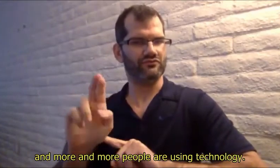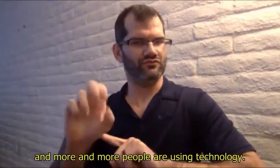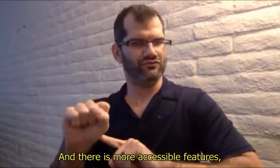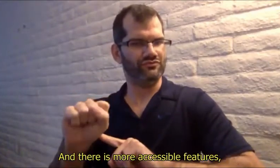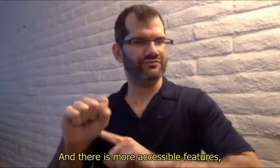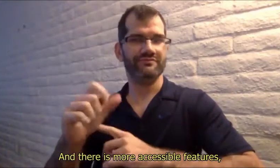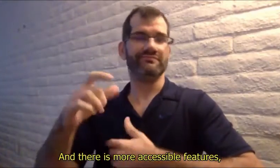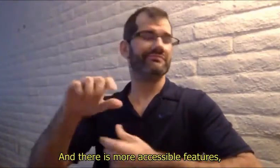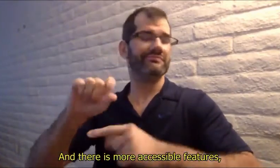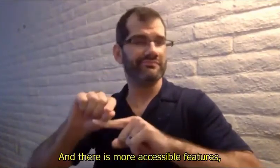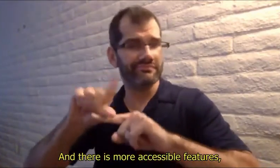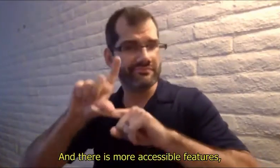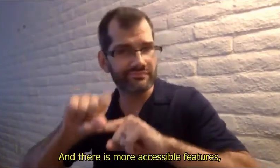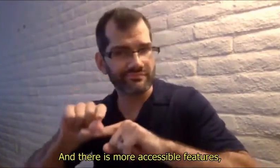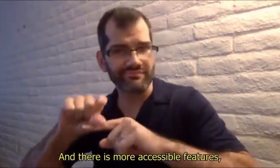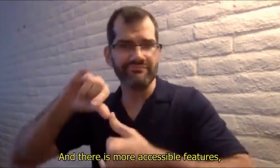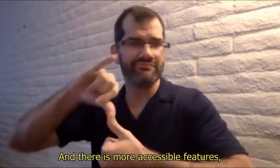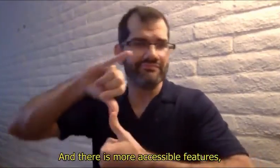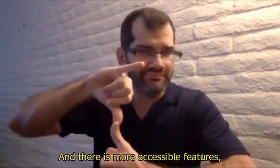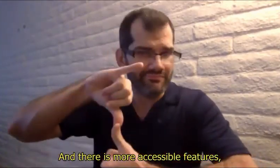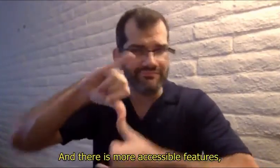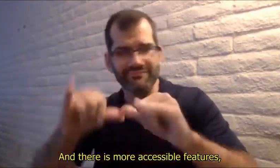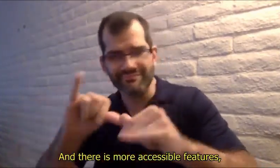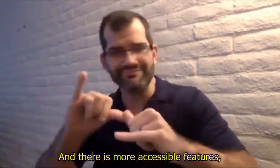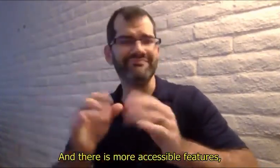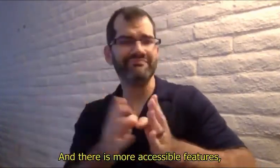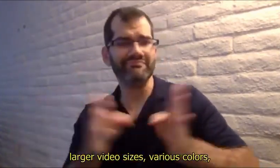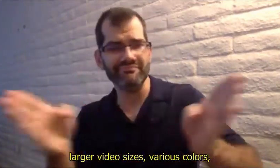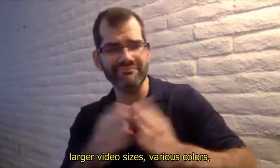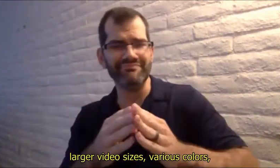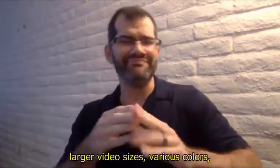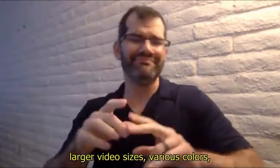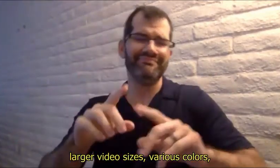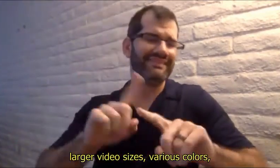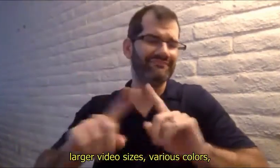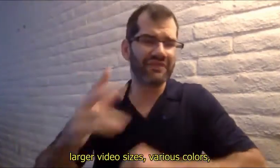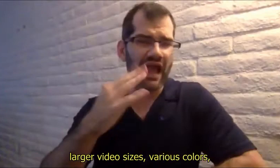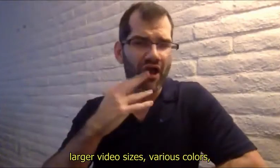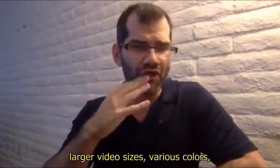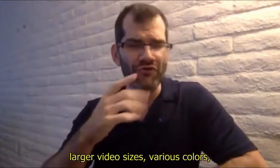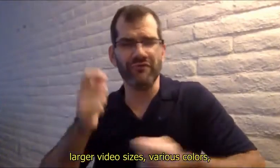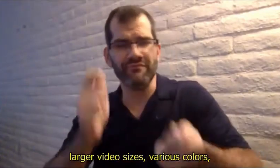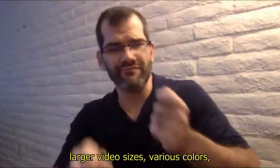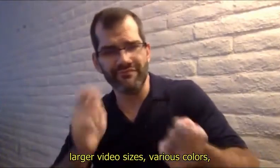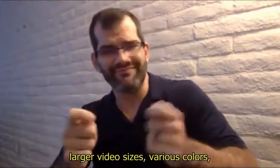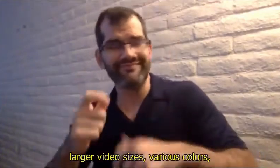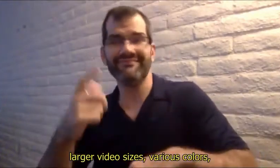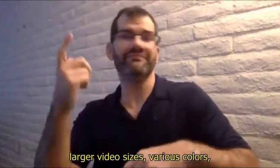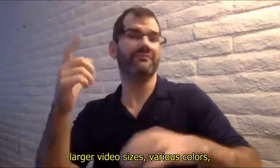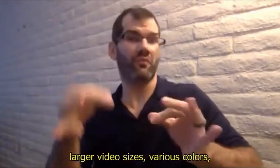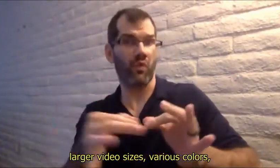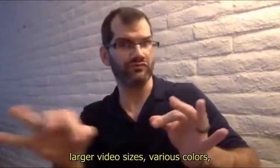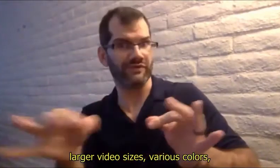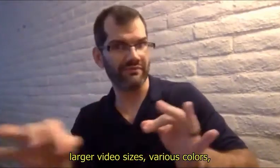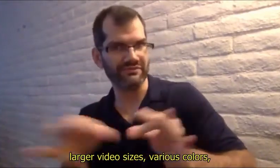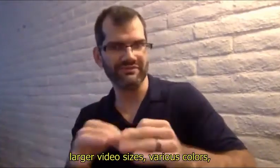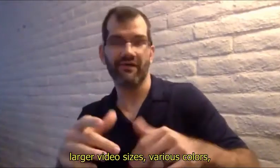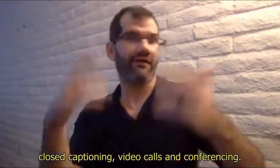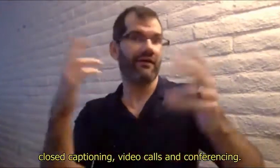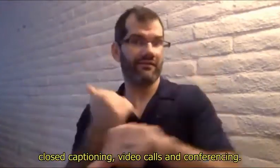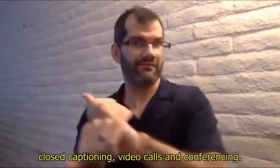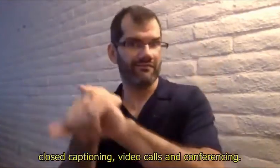technology, and there's more accessible features, larger video sizes, various